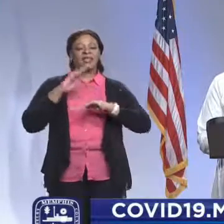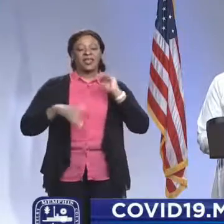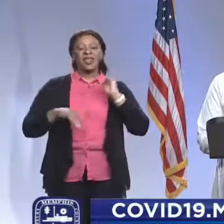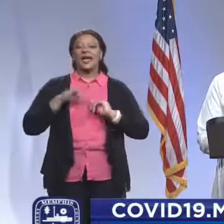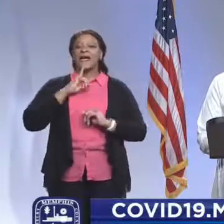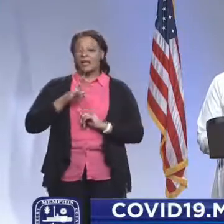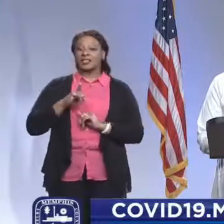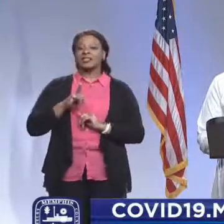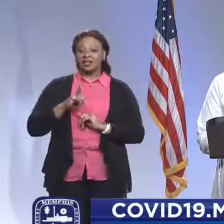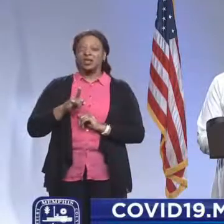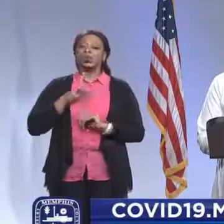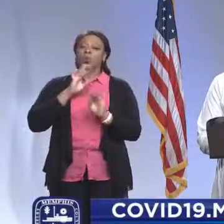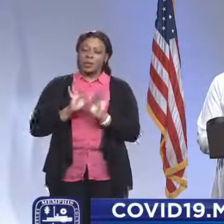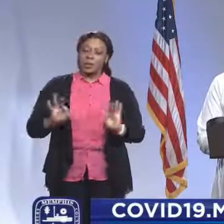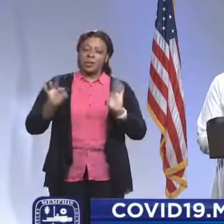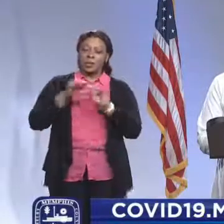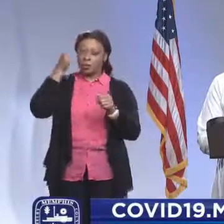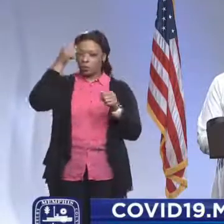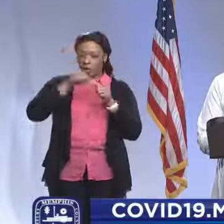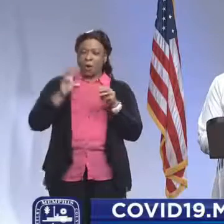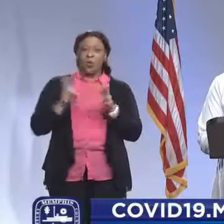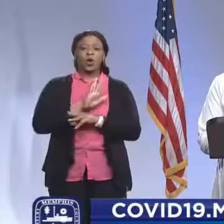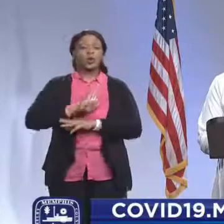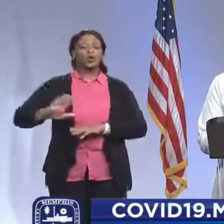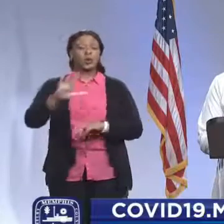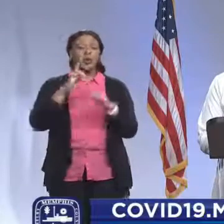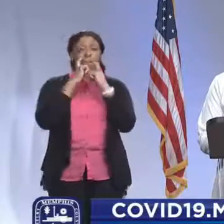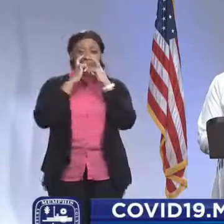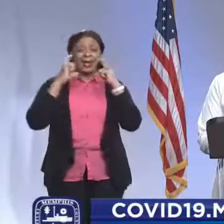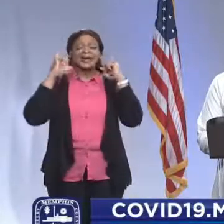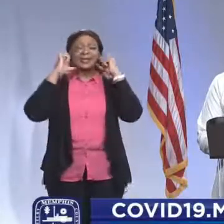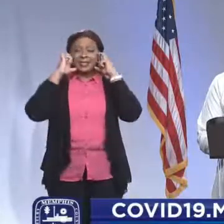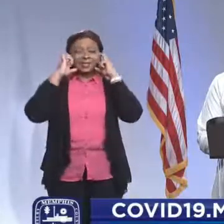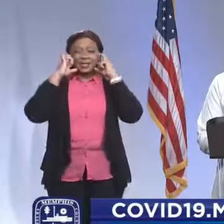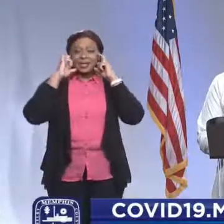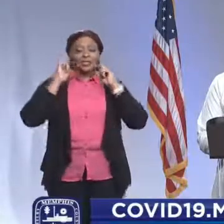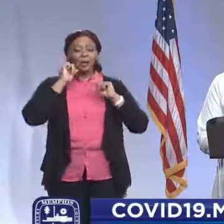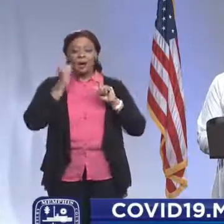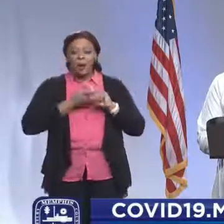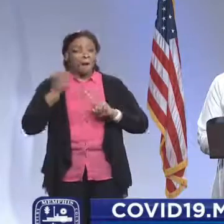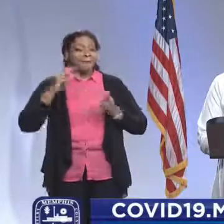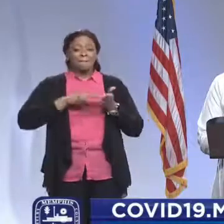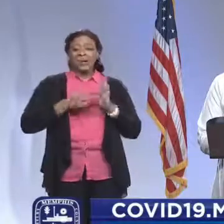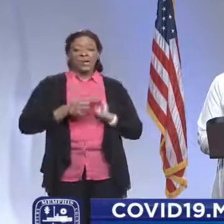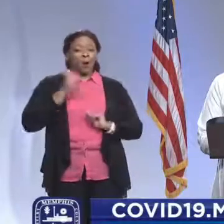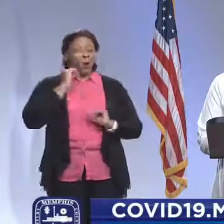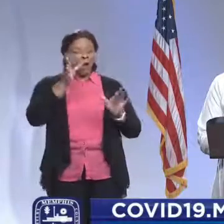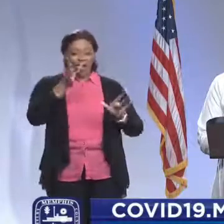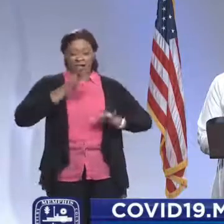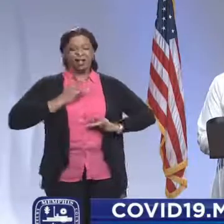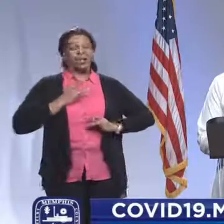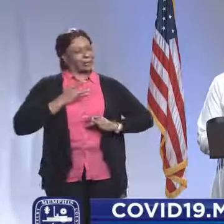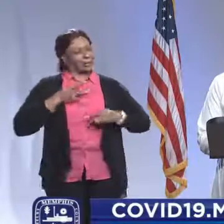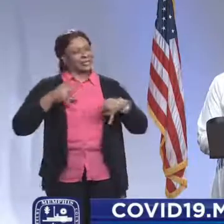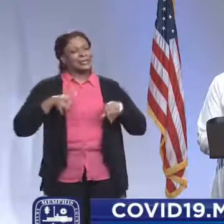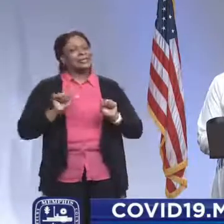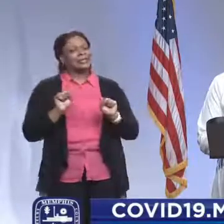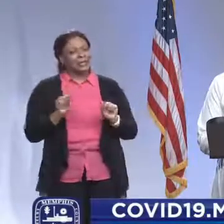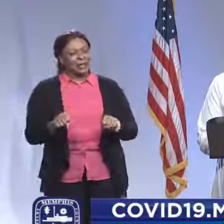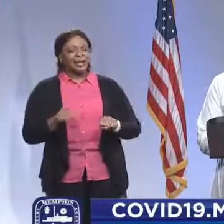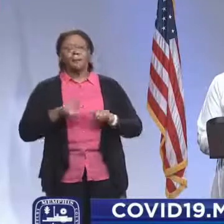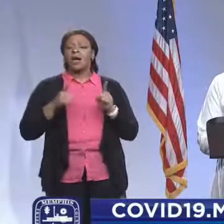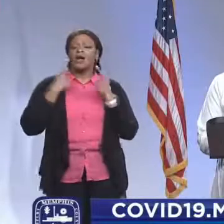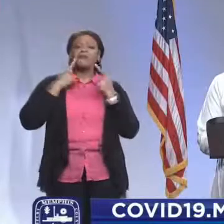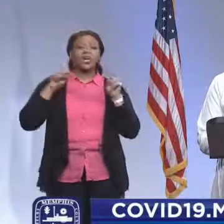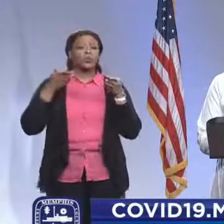actually are. It's important to remember wearing a mask won't automatically mean you will not catch the virus. The most effective way to